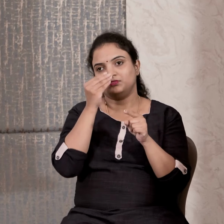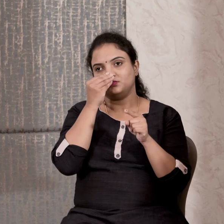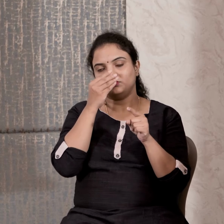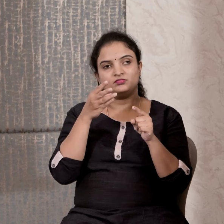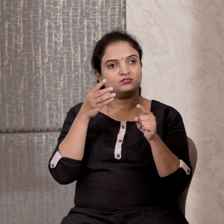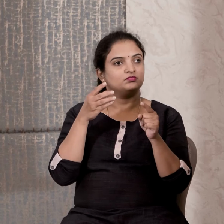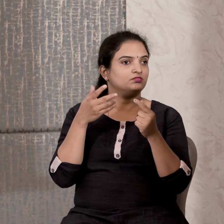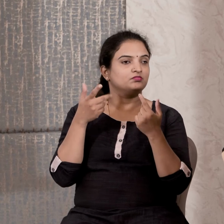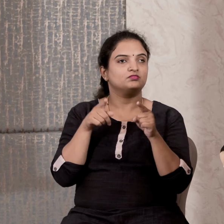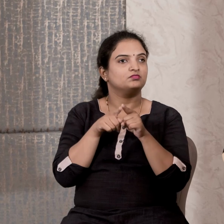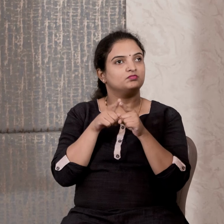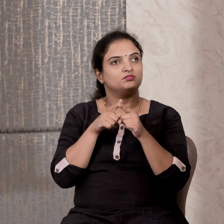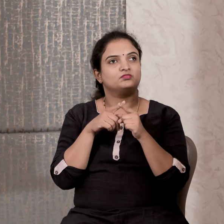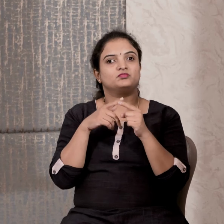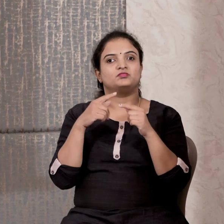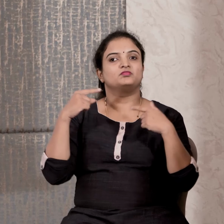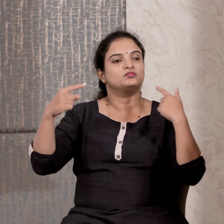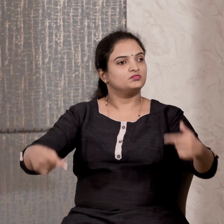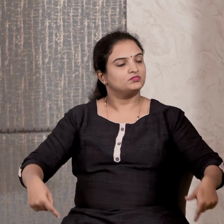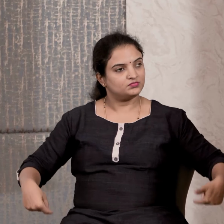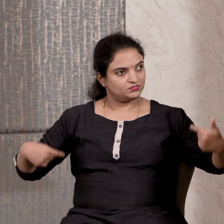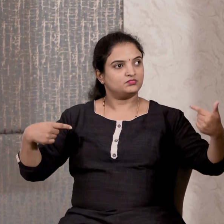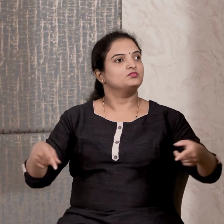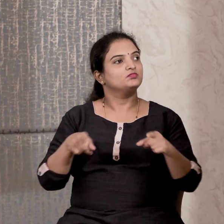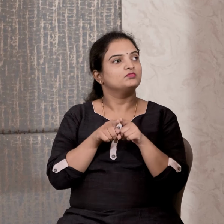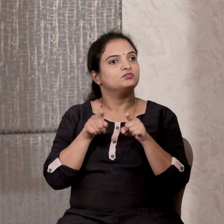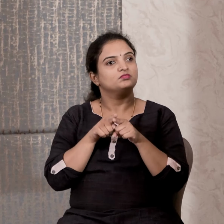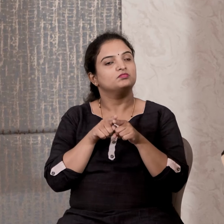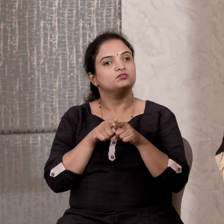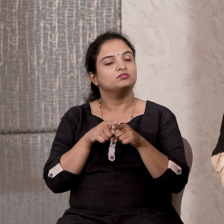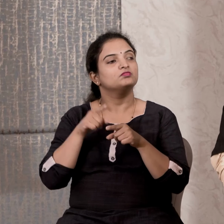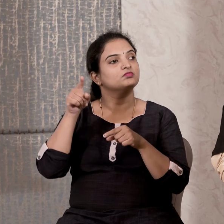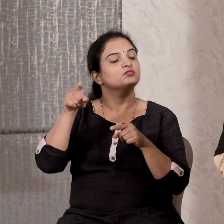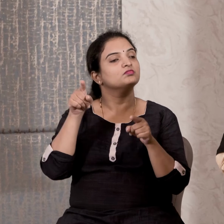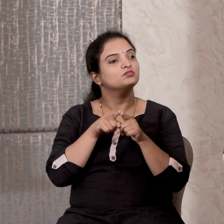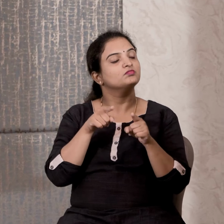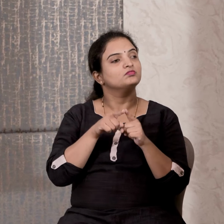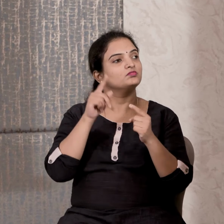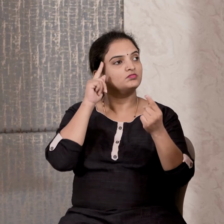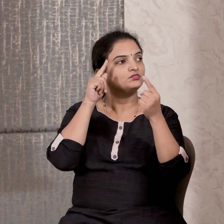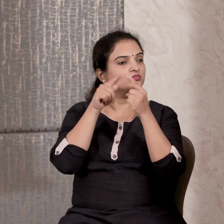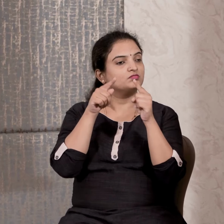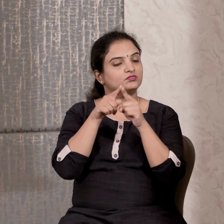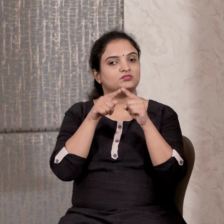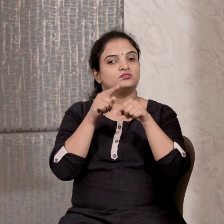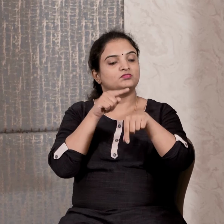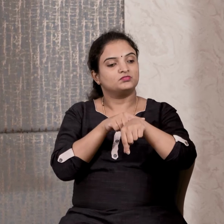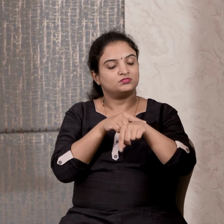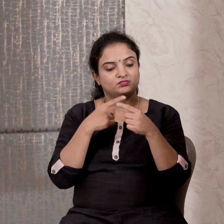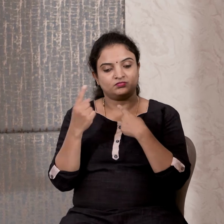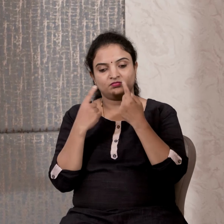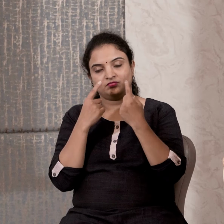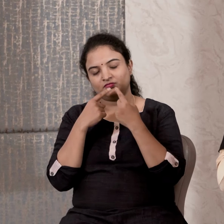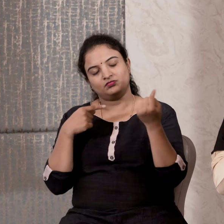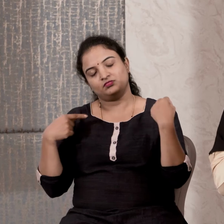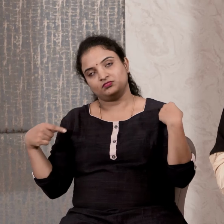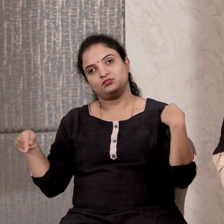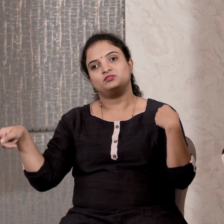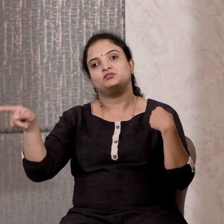for users with wheelchairs or otherwise, right? And also, he is actually personally took out a lot of time and spoke to almost